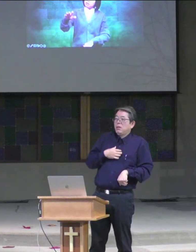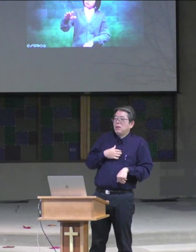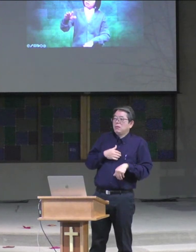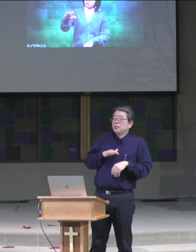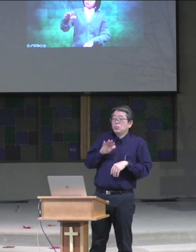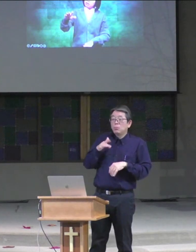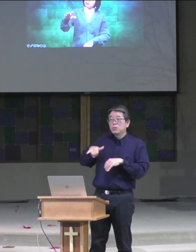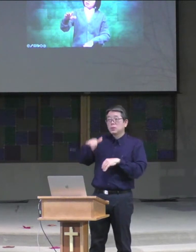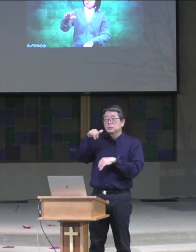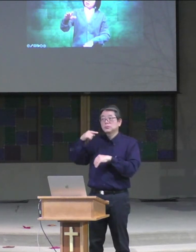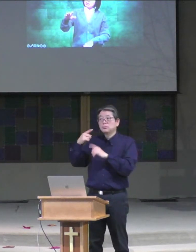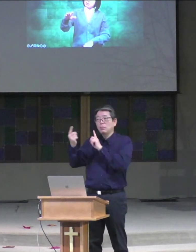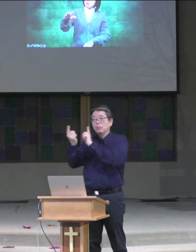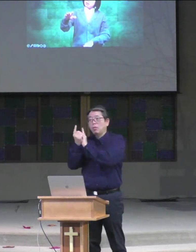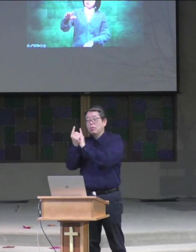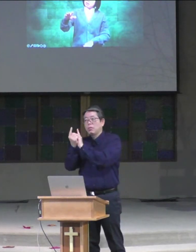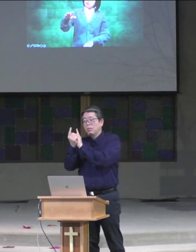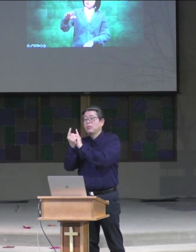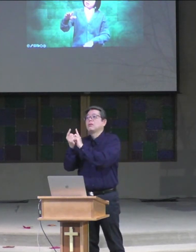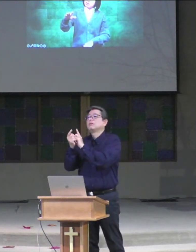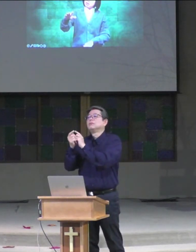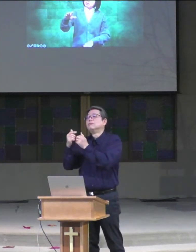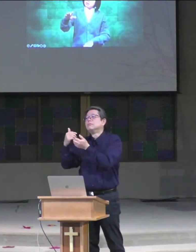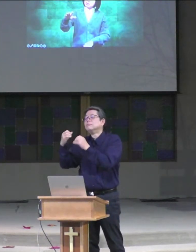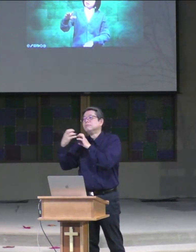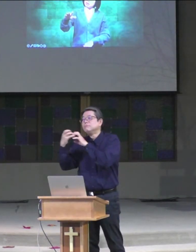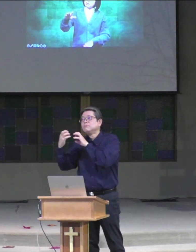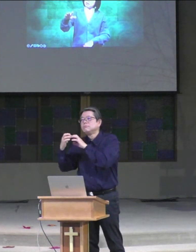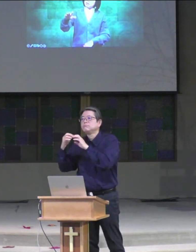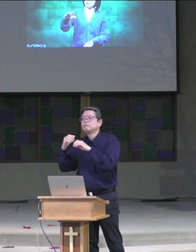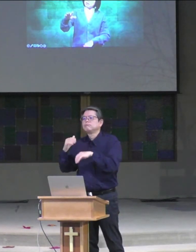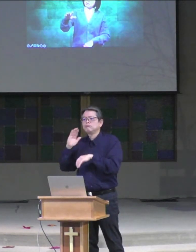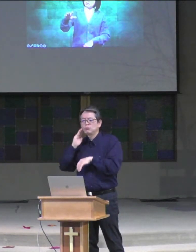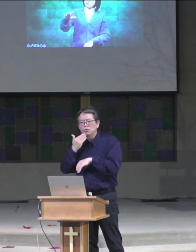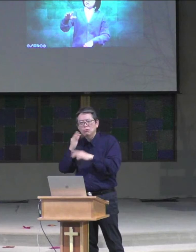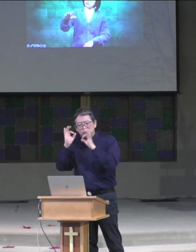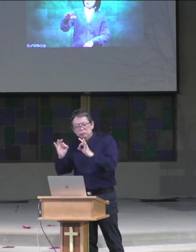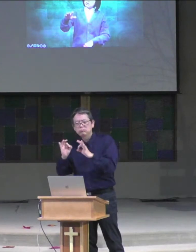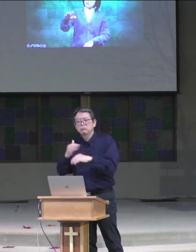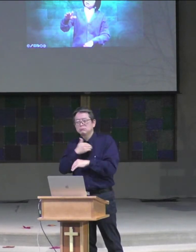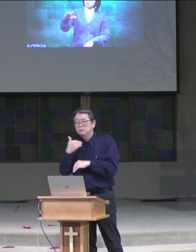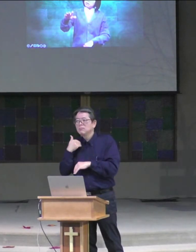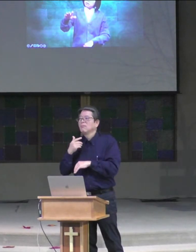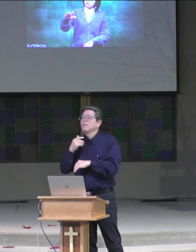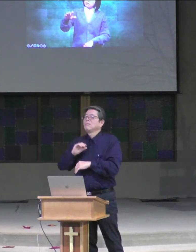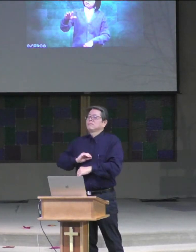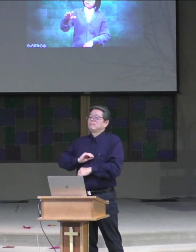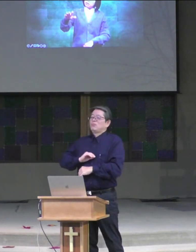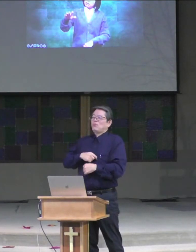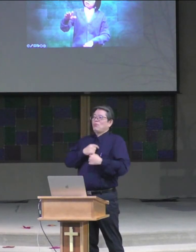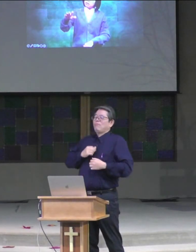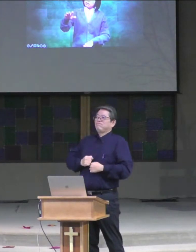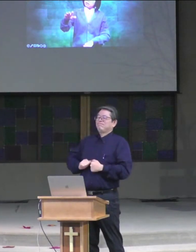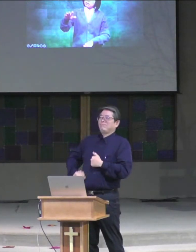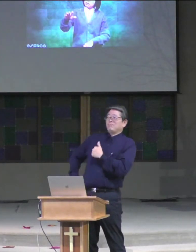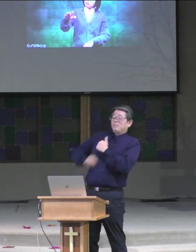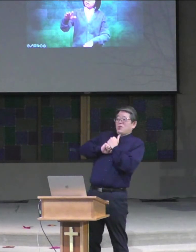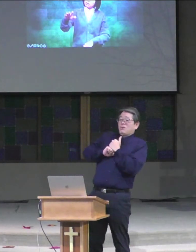to talk, you need to talk, you need to lip read. And so when I was talking to Mark's dad, he's like, no, sign language is great. And so